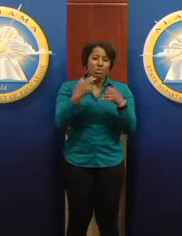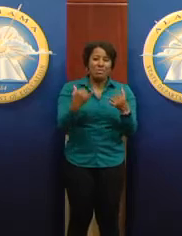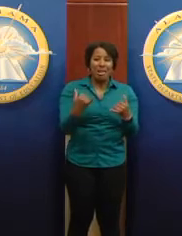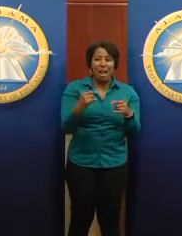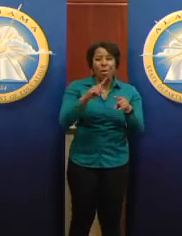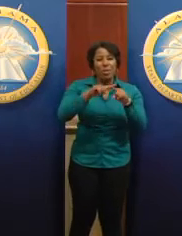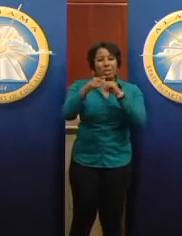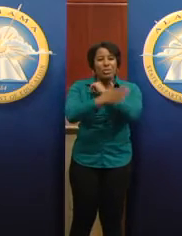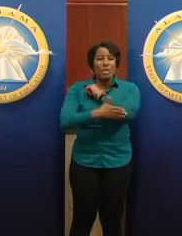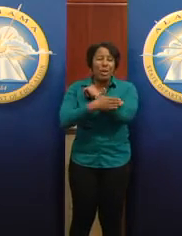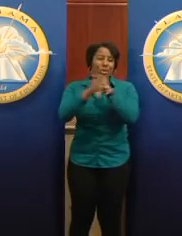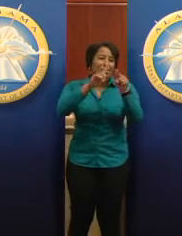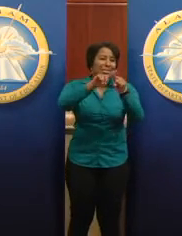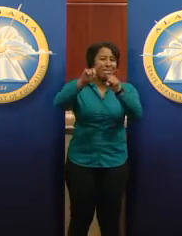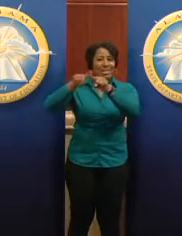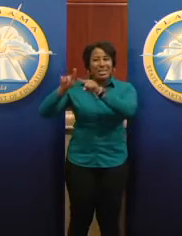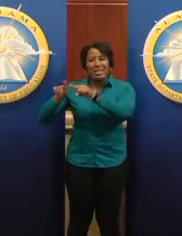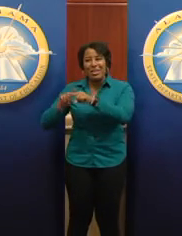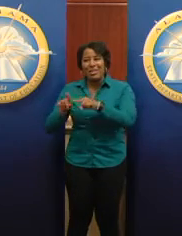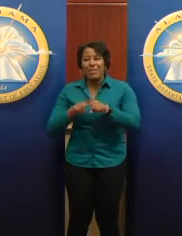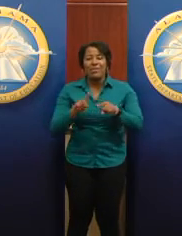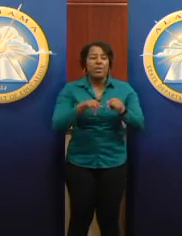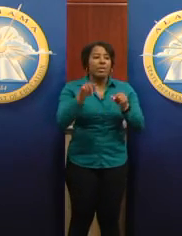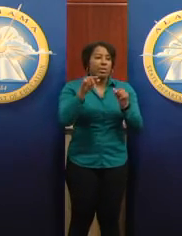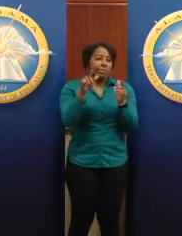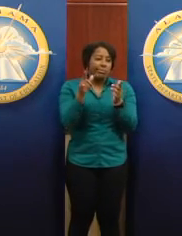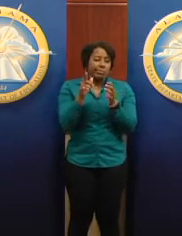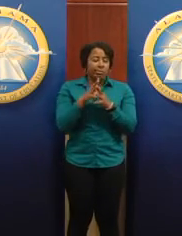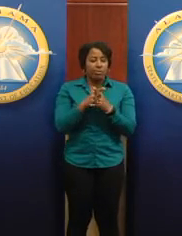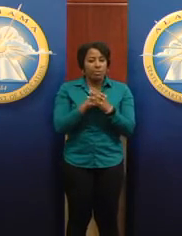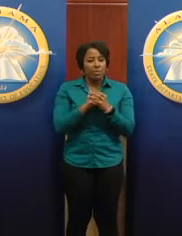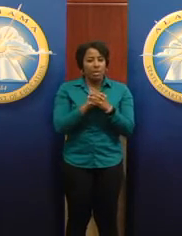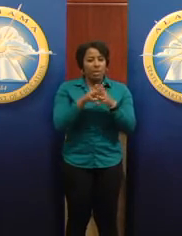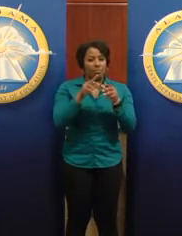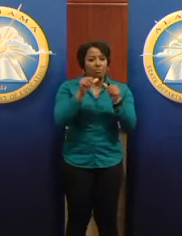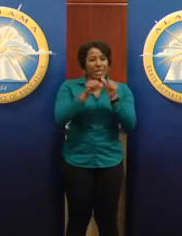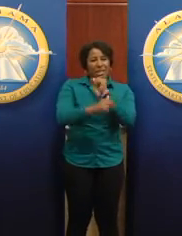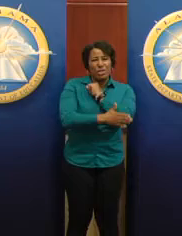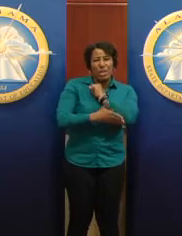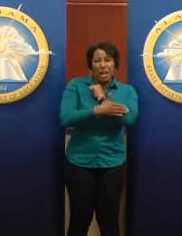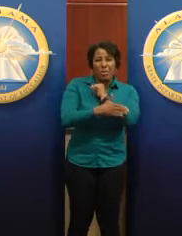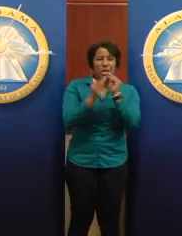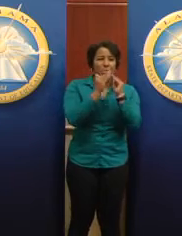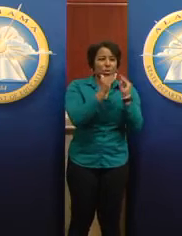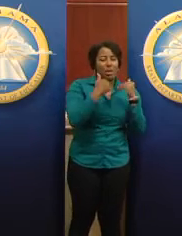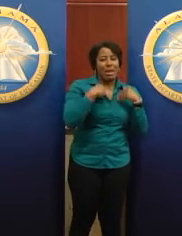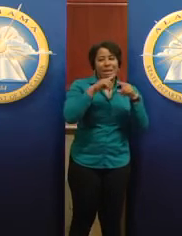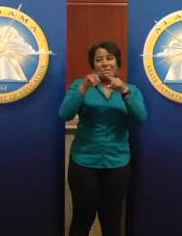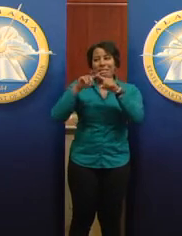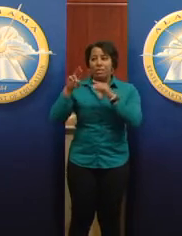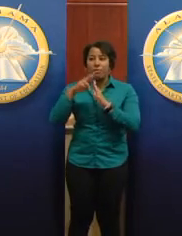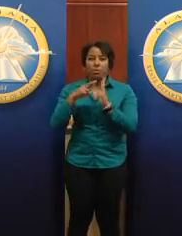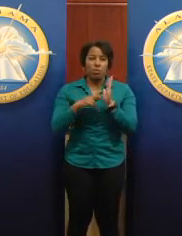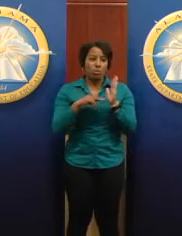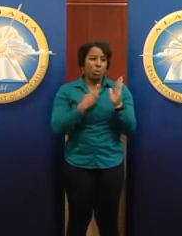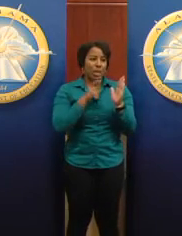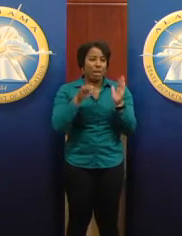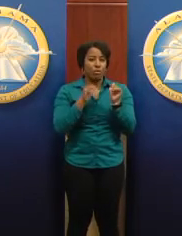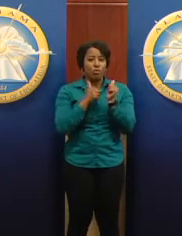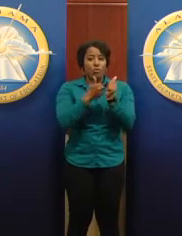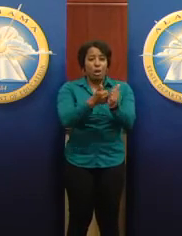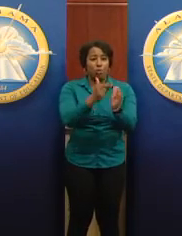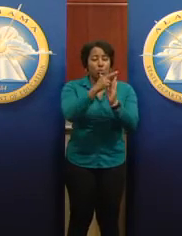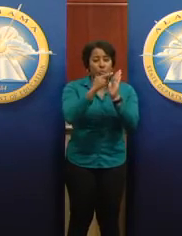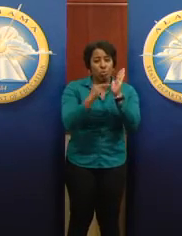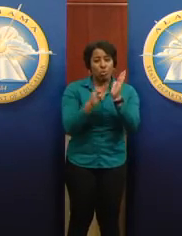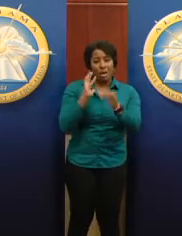one jurisdiction to another because different communities have different rules. But we certainly will abide by the rules that